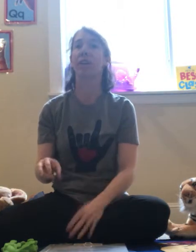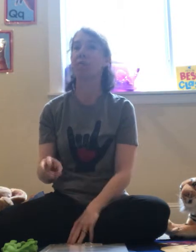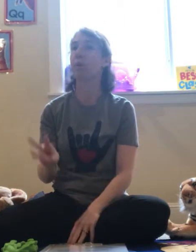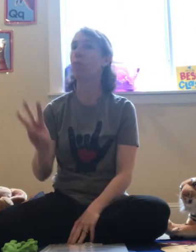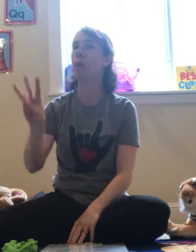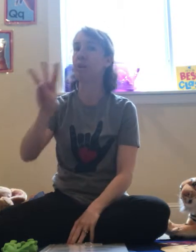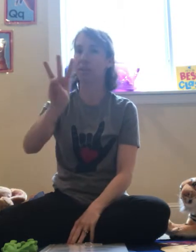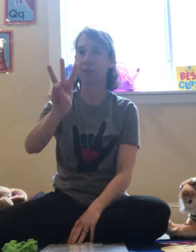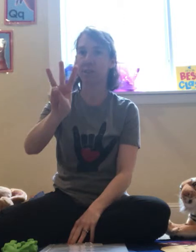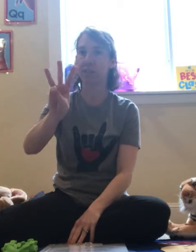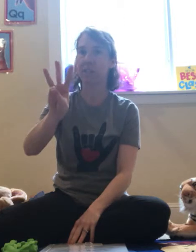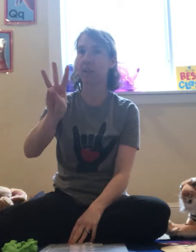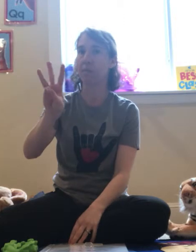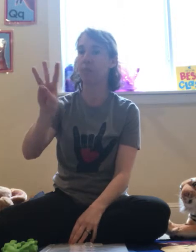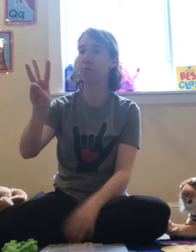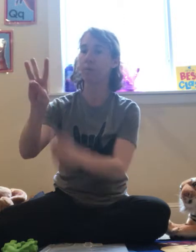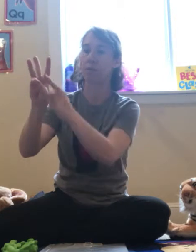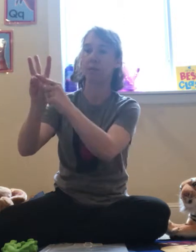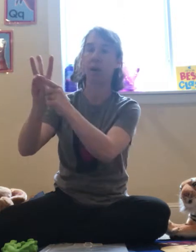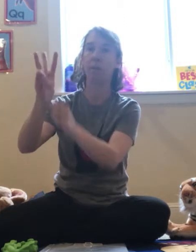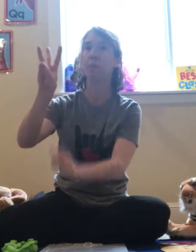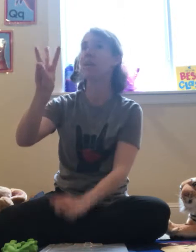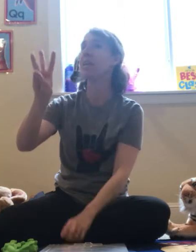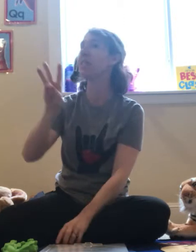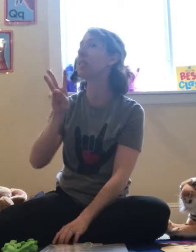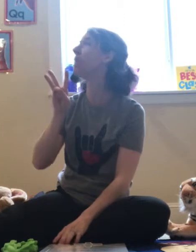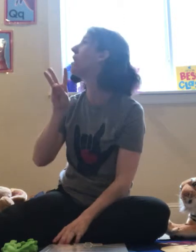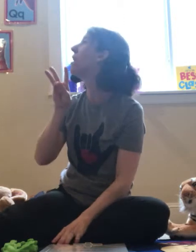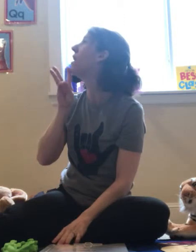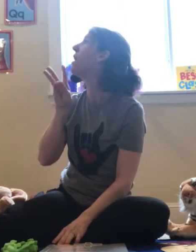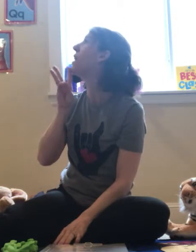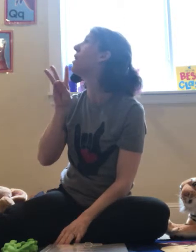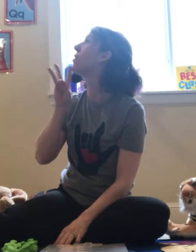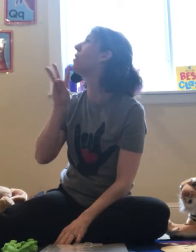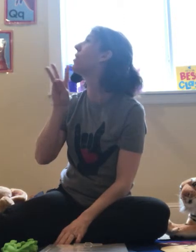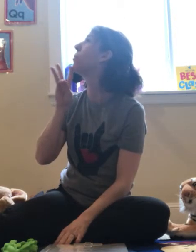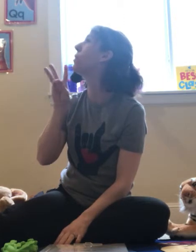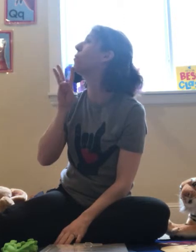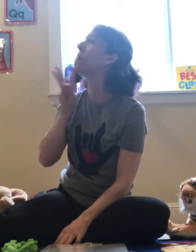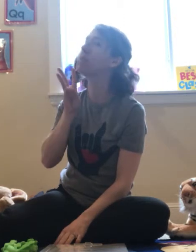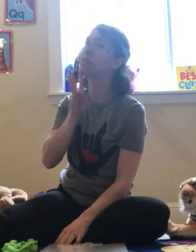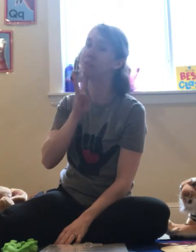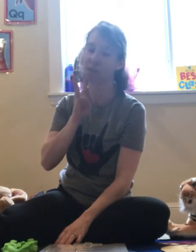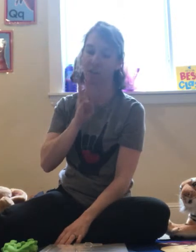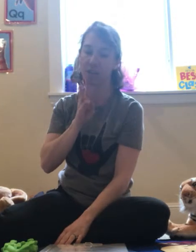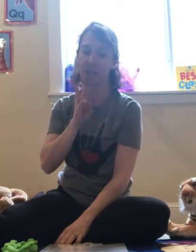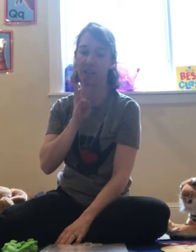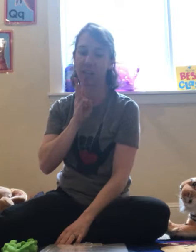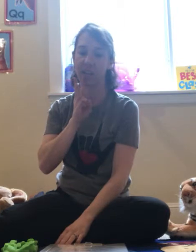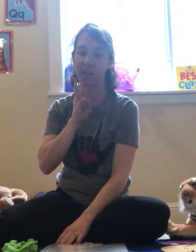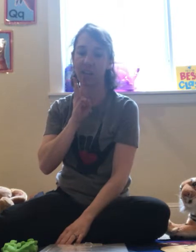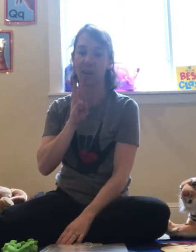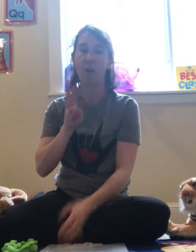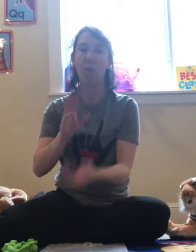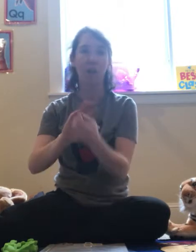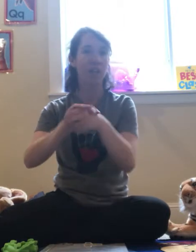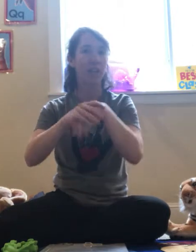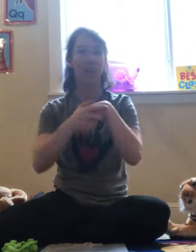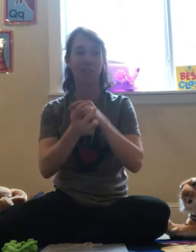again, like water, it looks like a W, thumb and pinky stick, and your W bounces on your chin. Washing hands